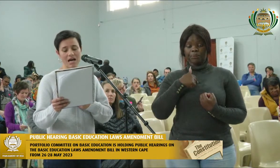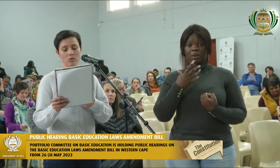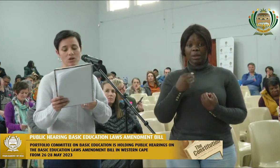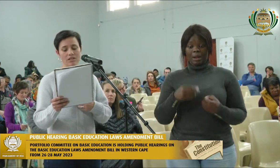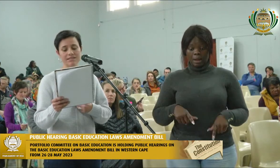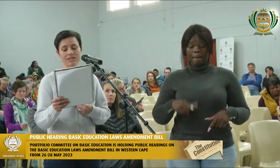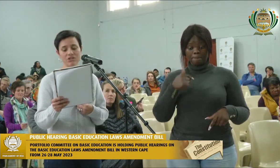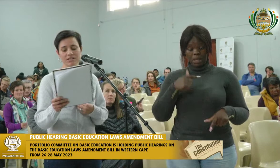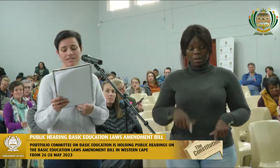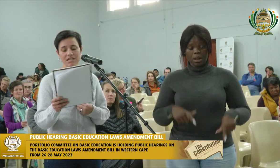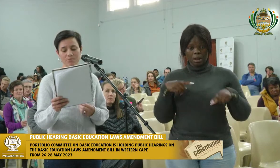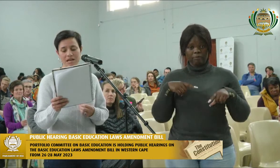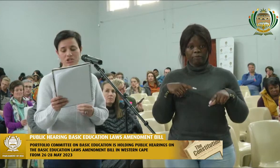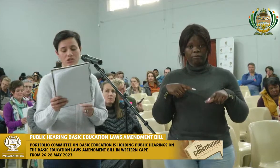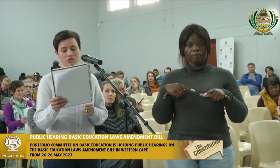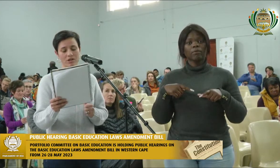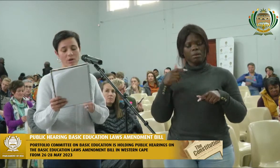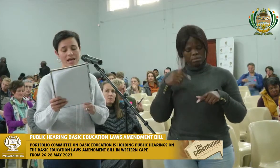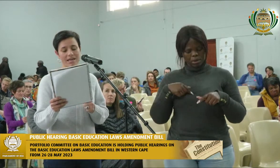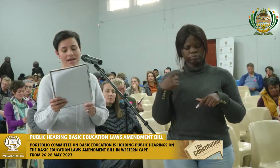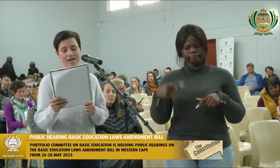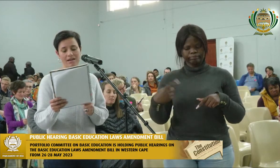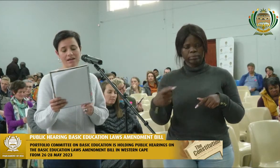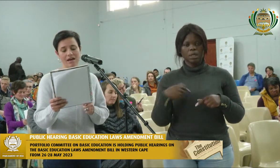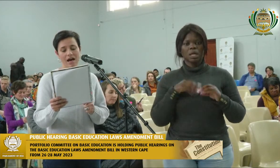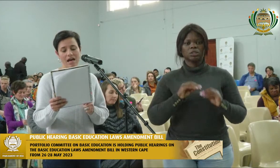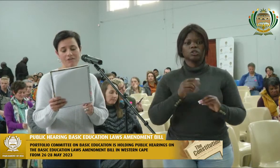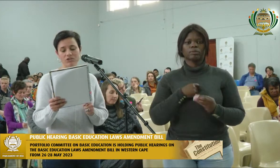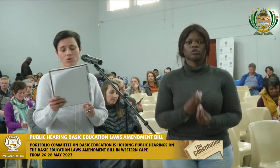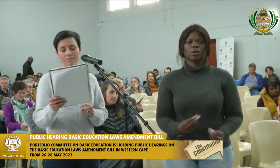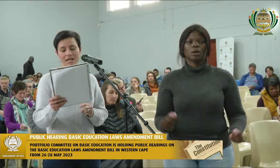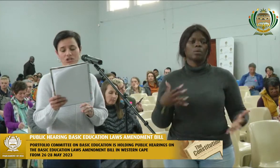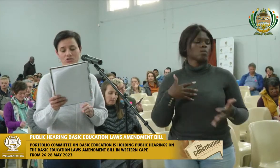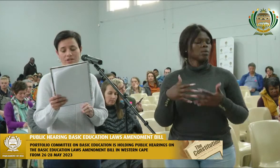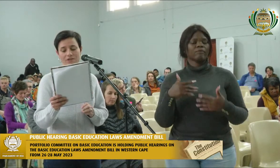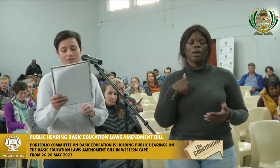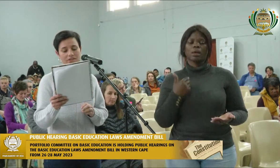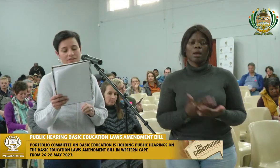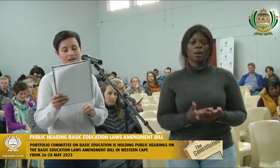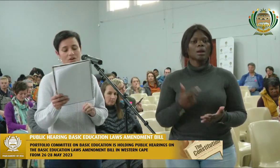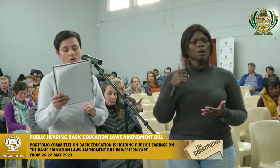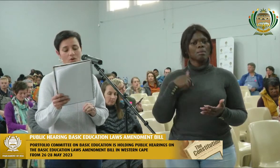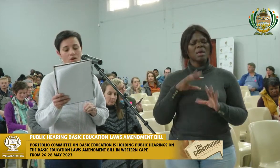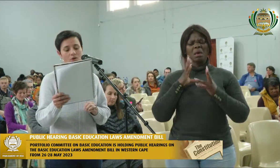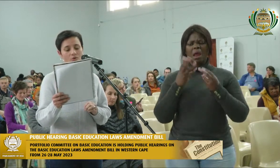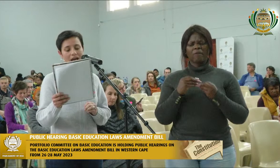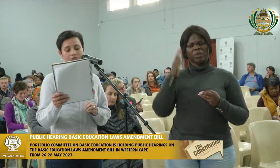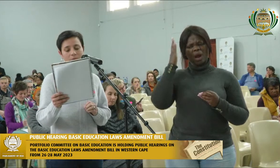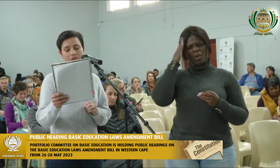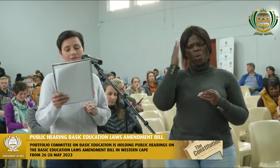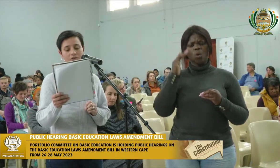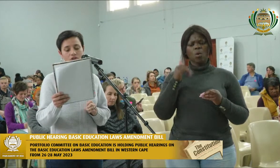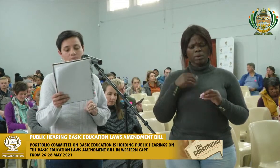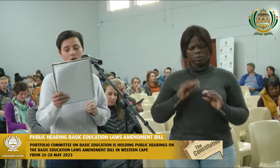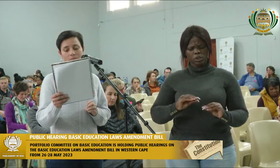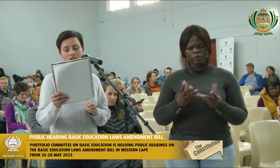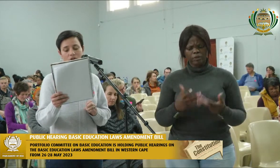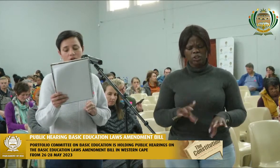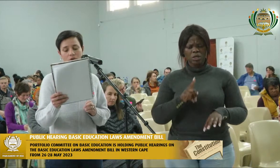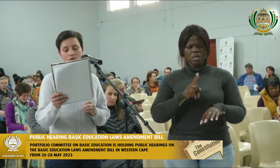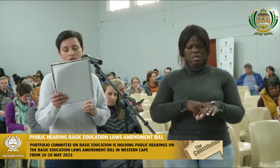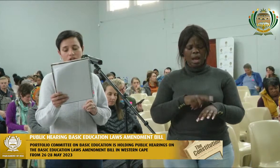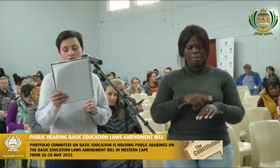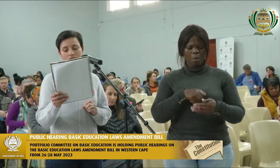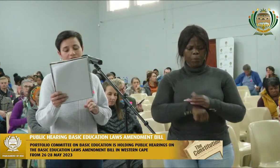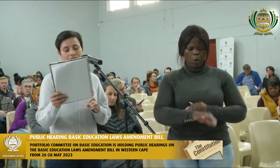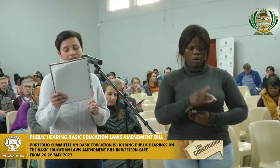in me, I will continue to teach my children what I can. I have taught my children everything they know, right from their first moments